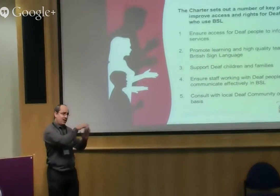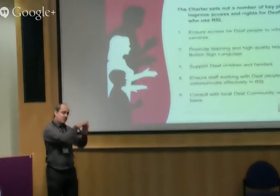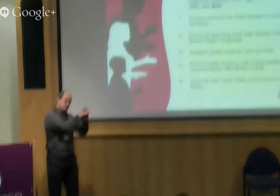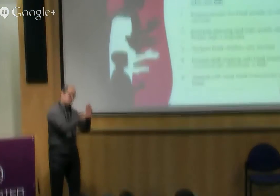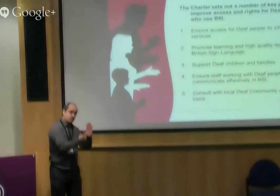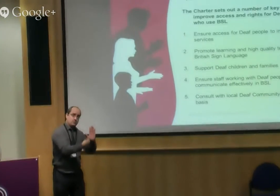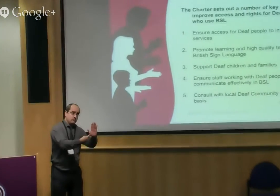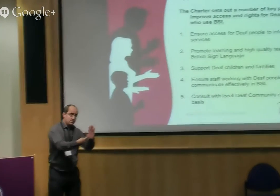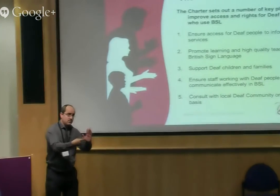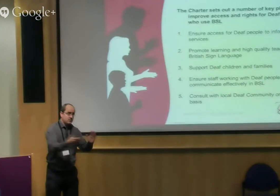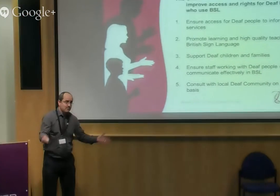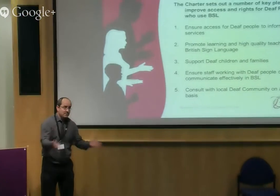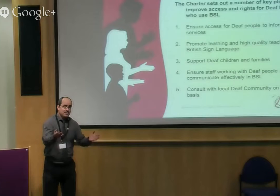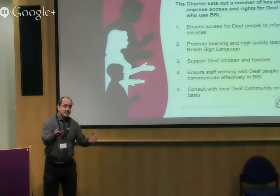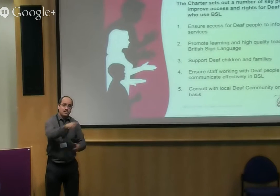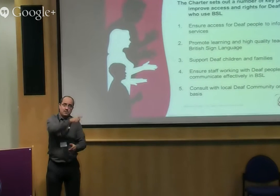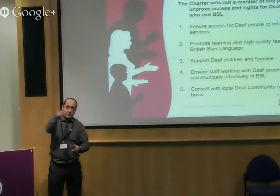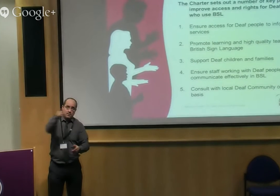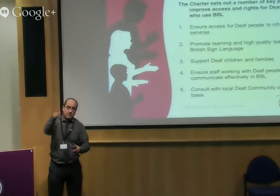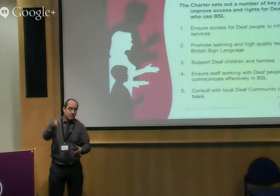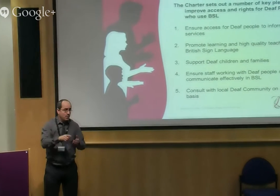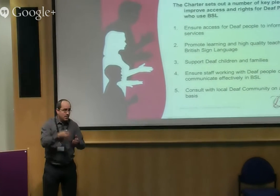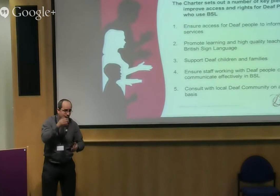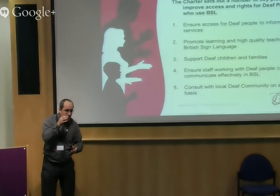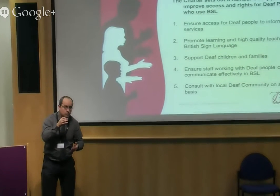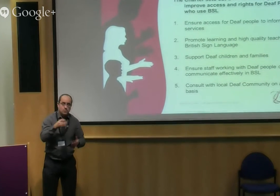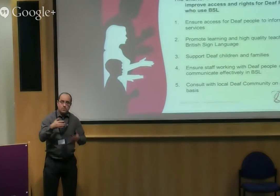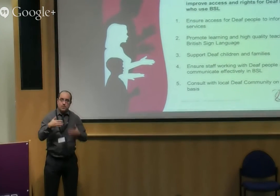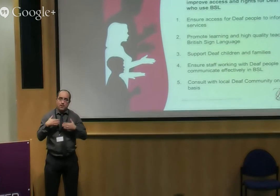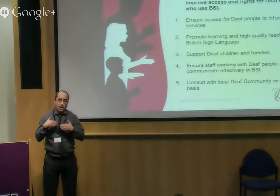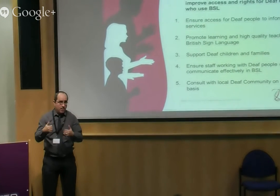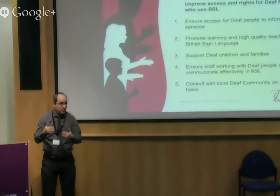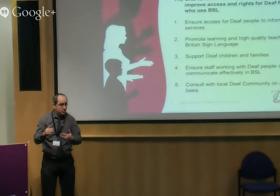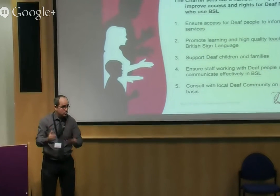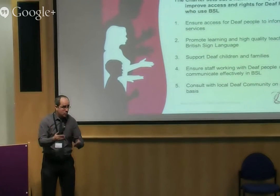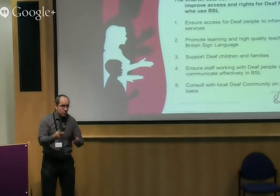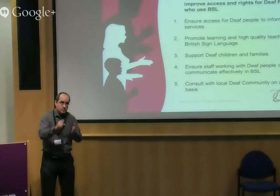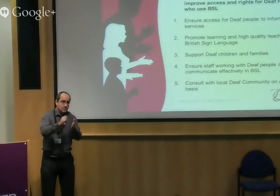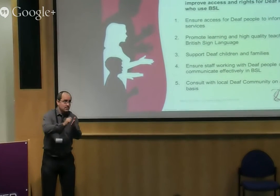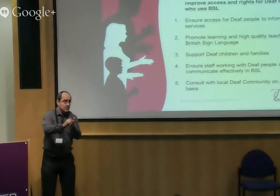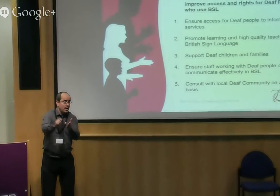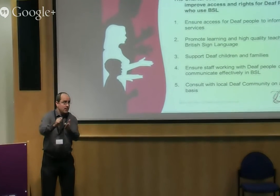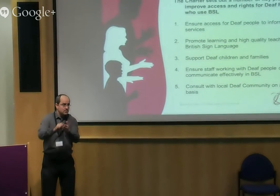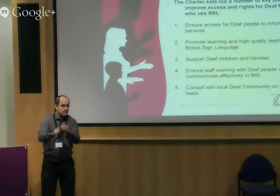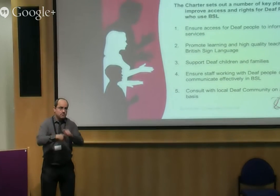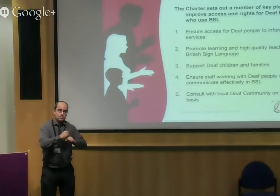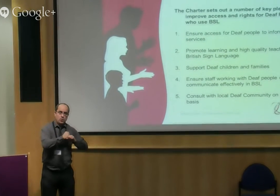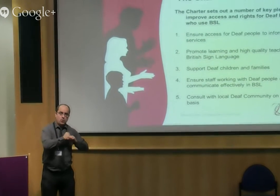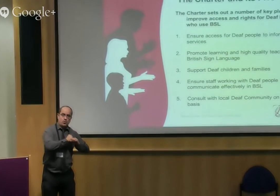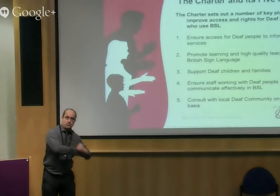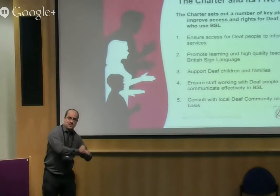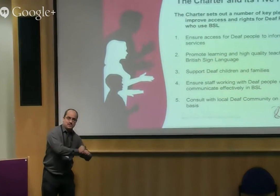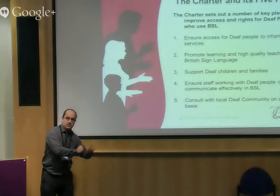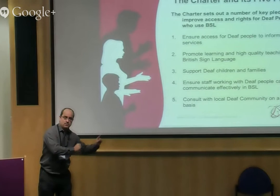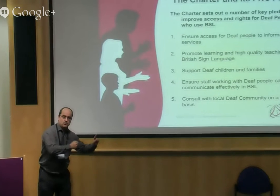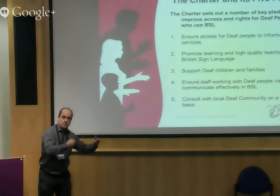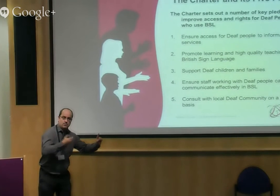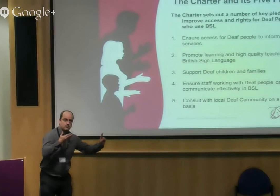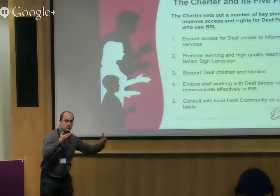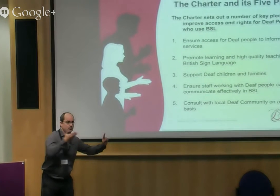same views. You need to ask your community what they think. So the councils and the health authorities, once they